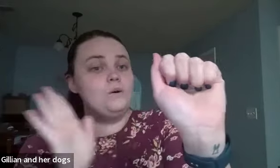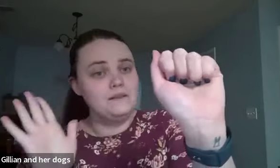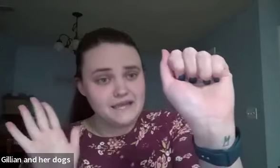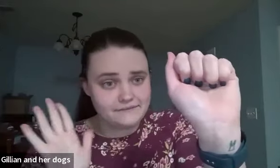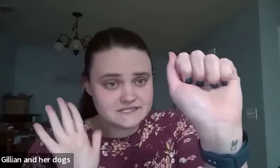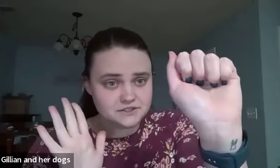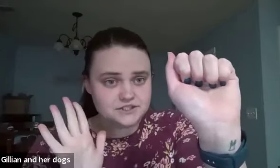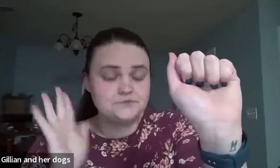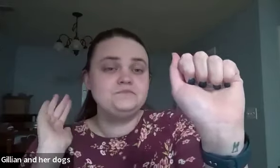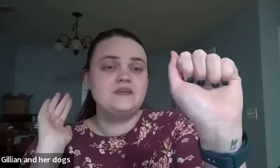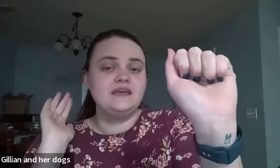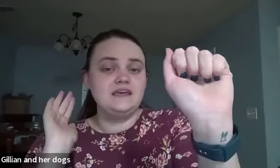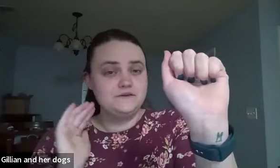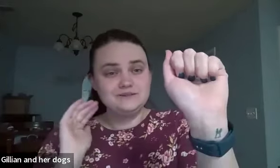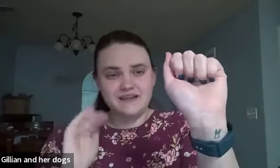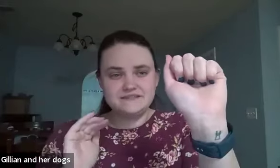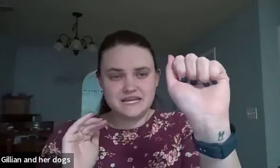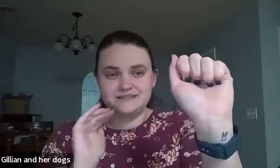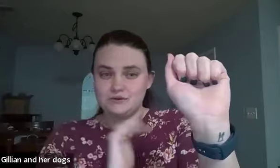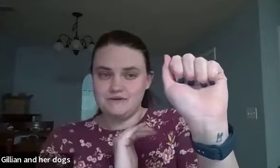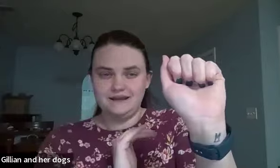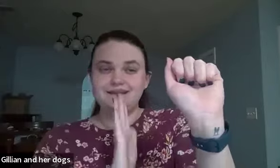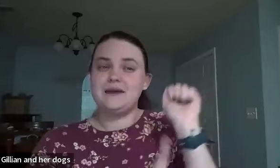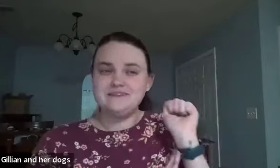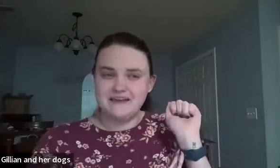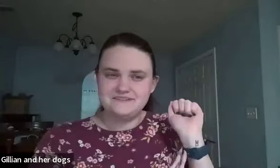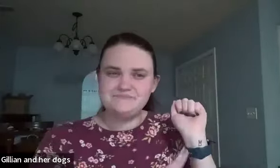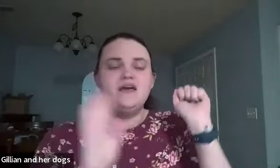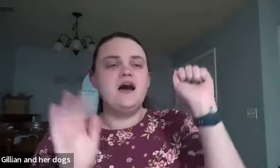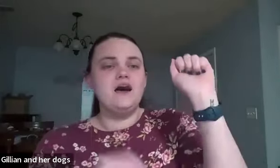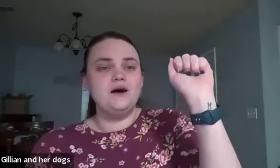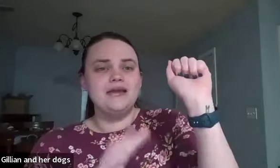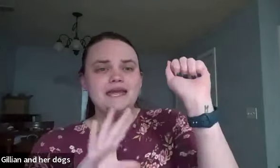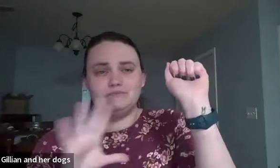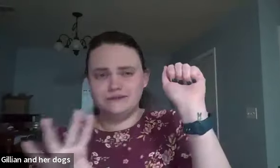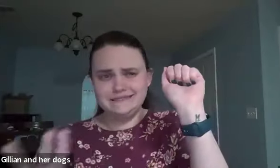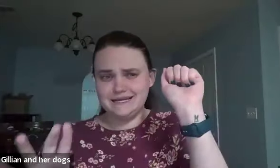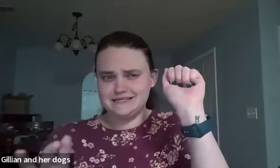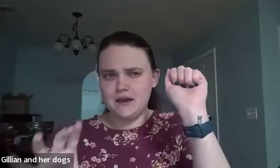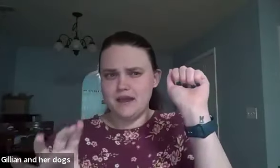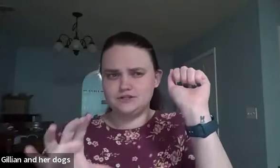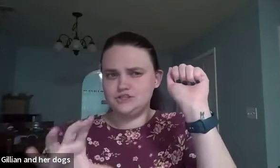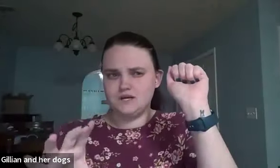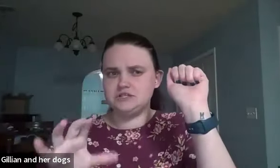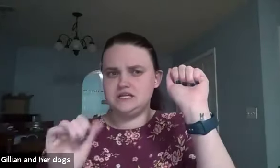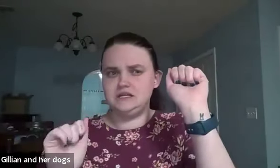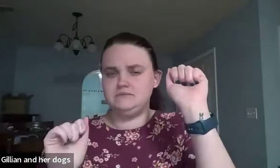Oh, and let me add this here too. If you are left-handed or right-handed, I'm a lefty. It really does not matter too much in